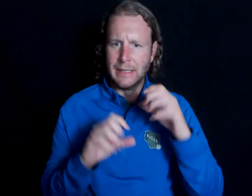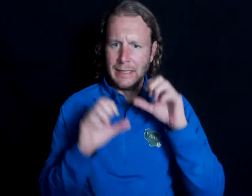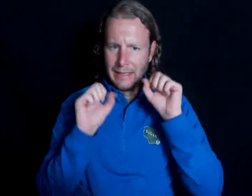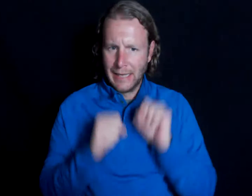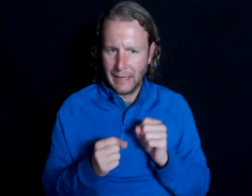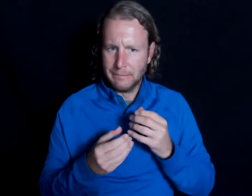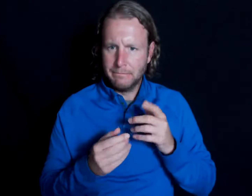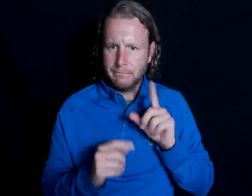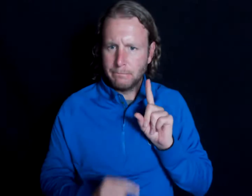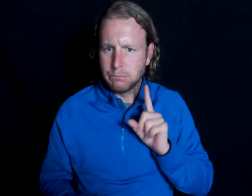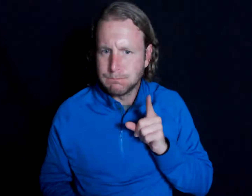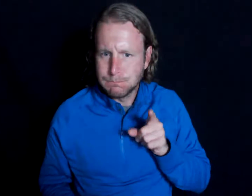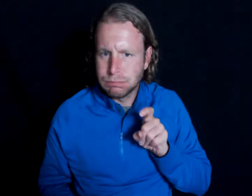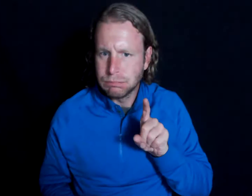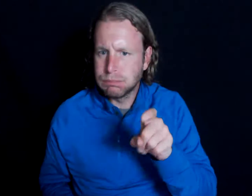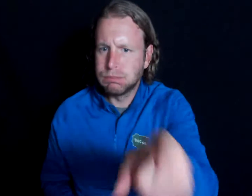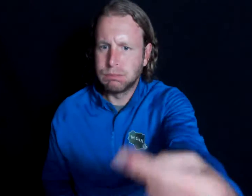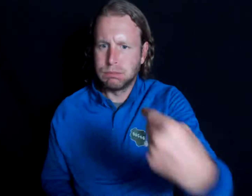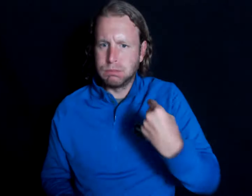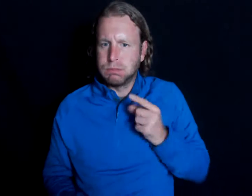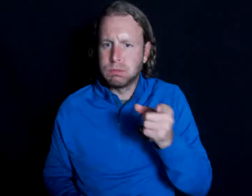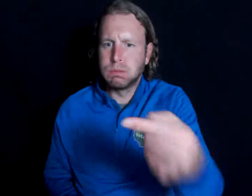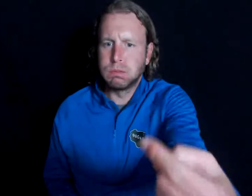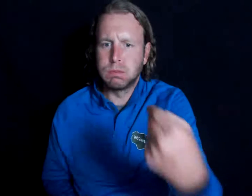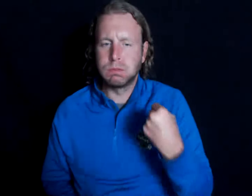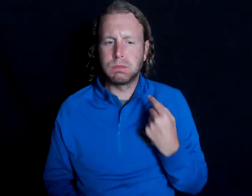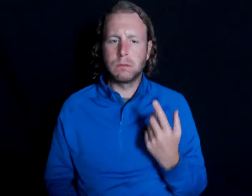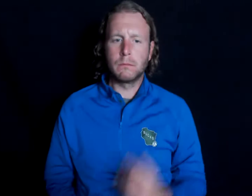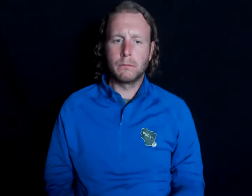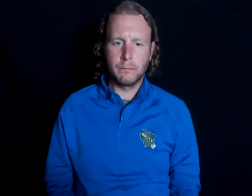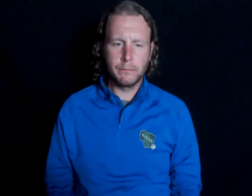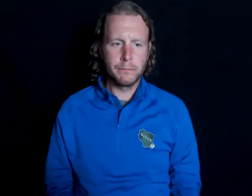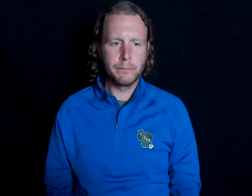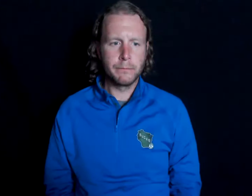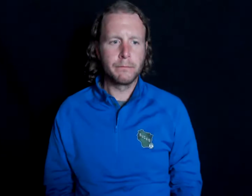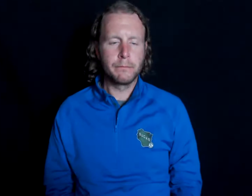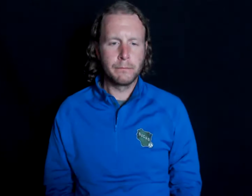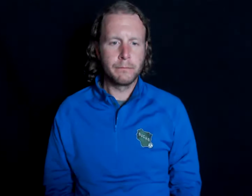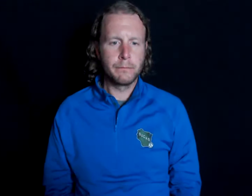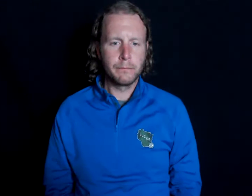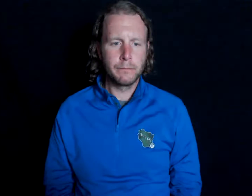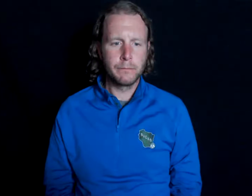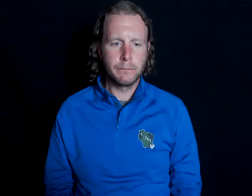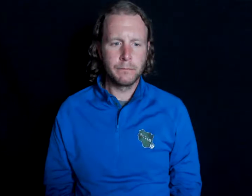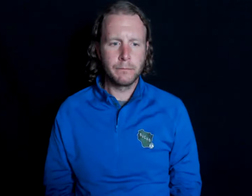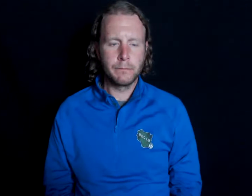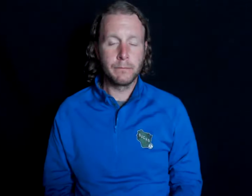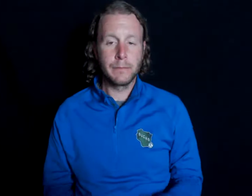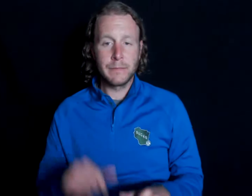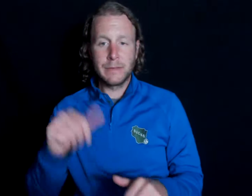Productive night for him, and Fournier knocks down the free throw jumper. Now 3 of 10 from the field for 10